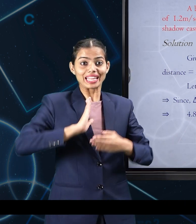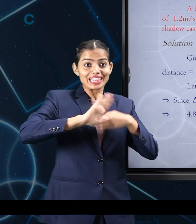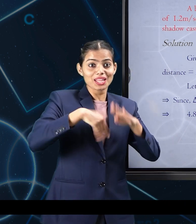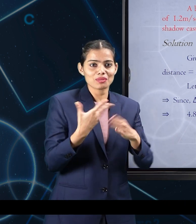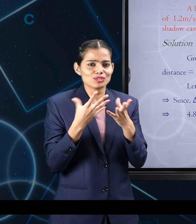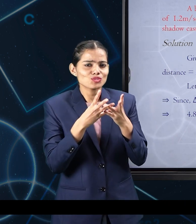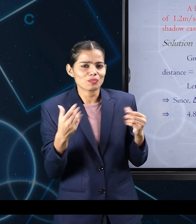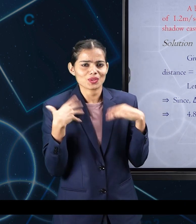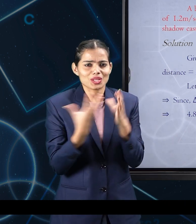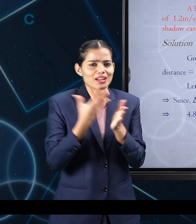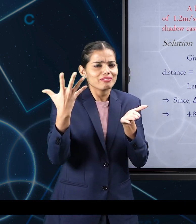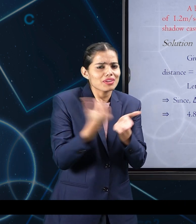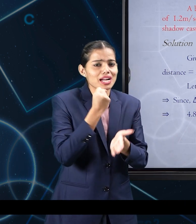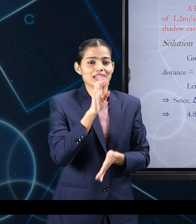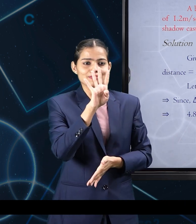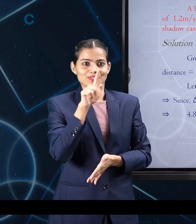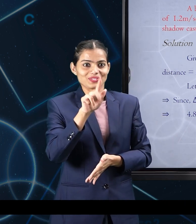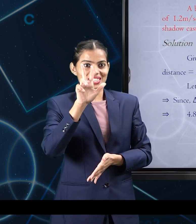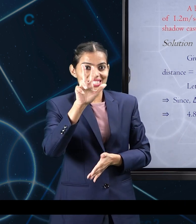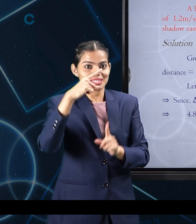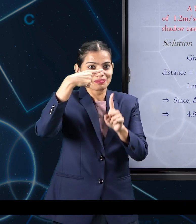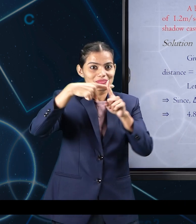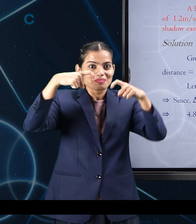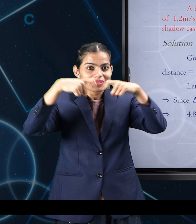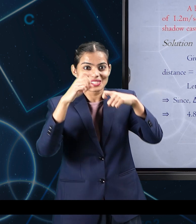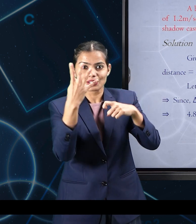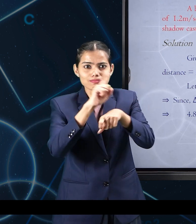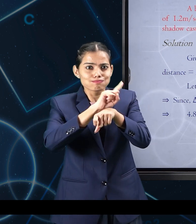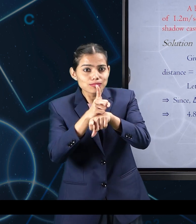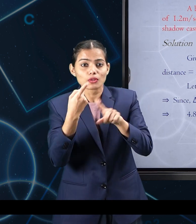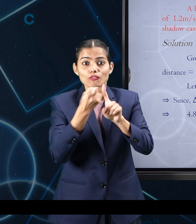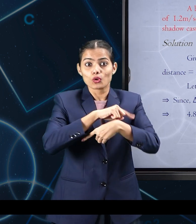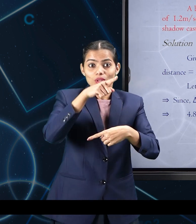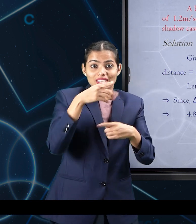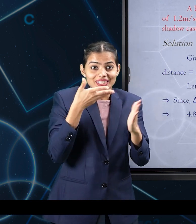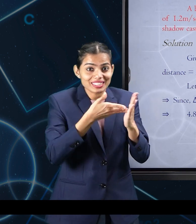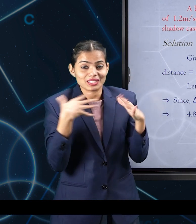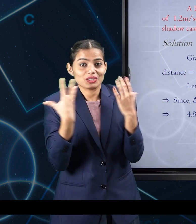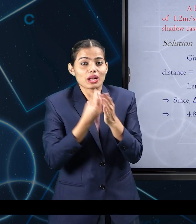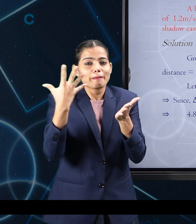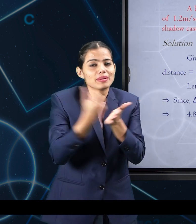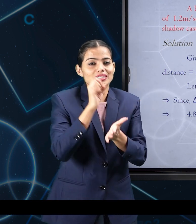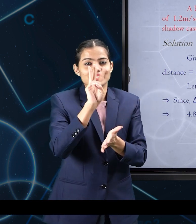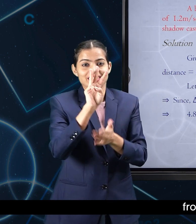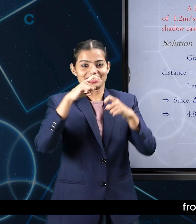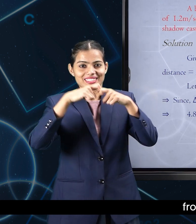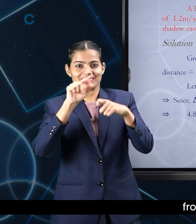after solving, we get 4.8 plus x is equal to 4x. From this, we get